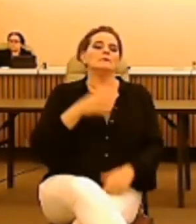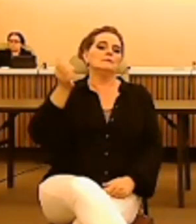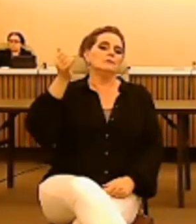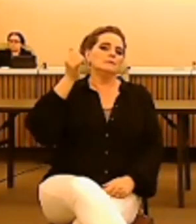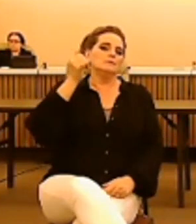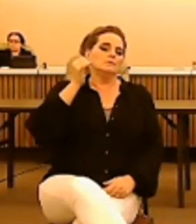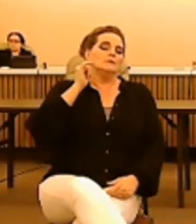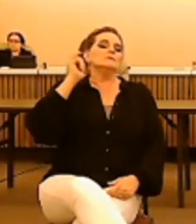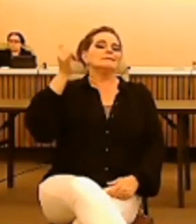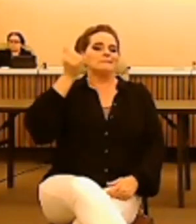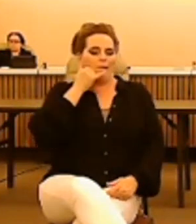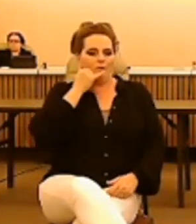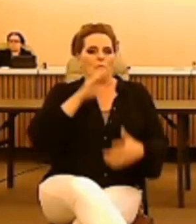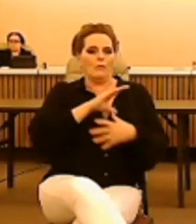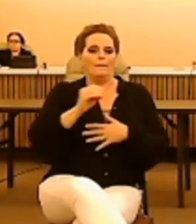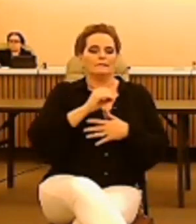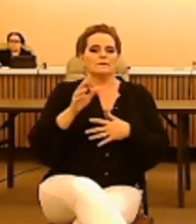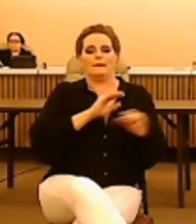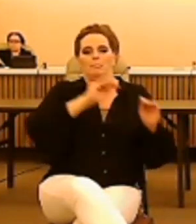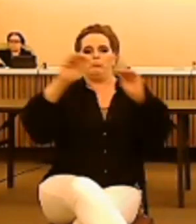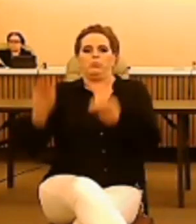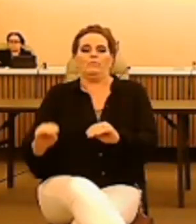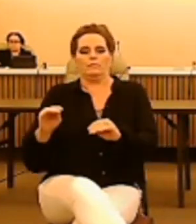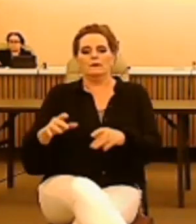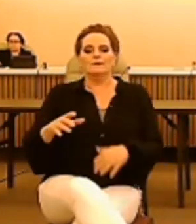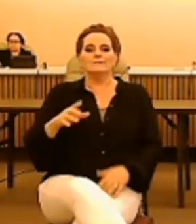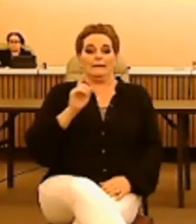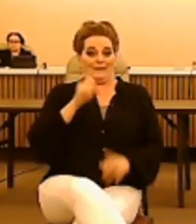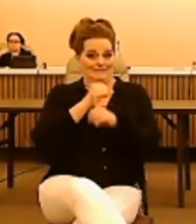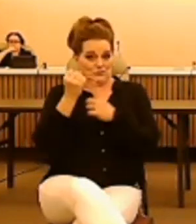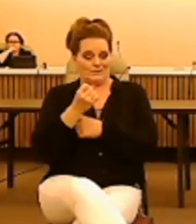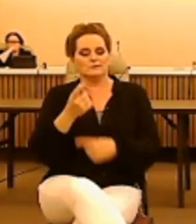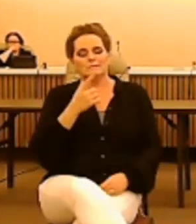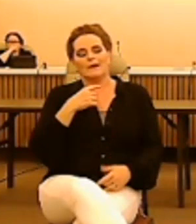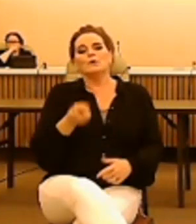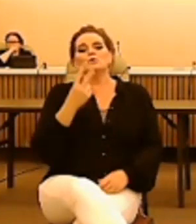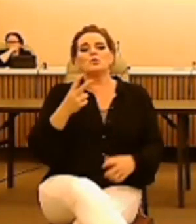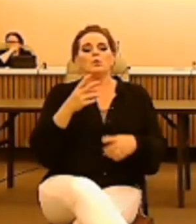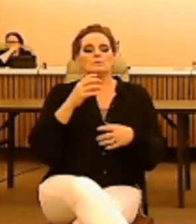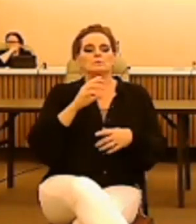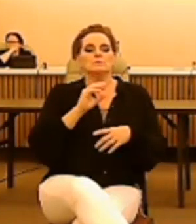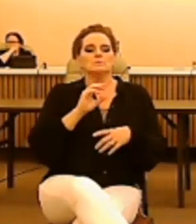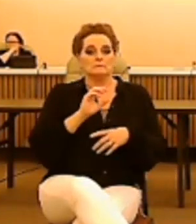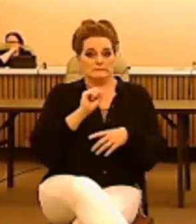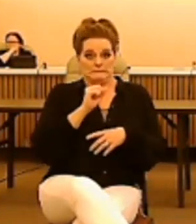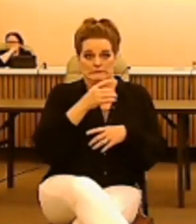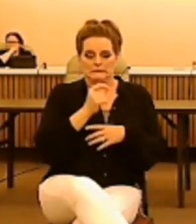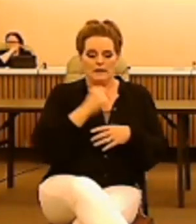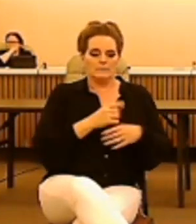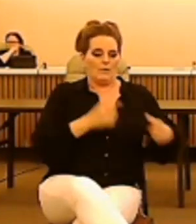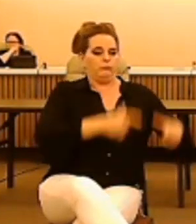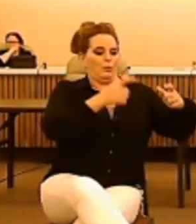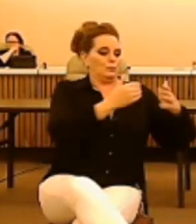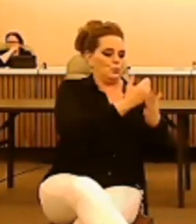move all of their stuff over. If that is the scenario, that we have two sets of poles, new and old,